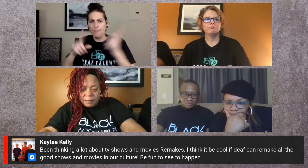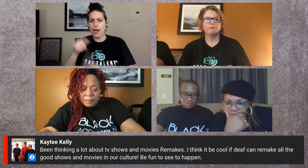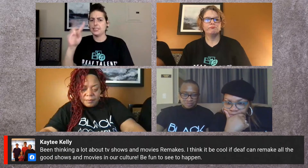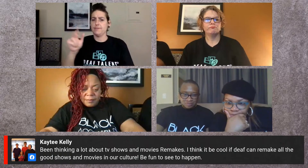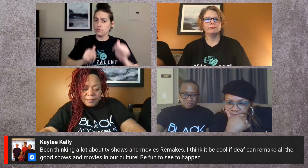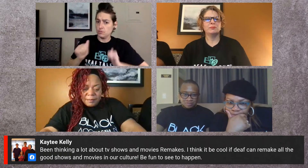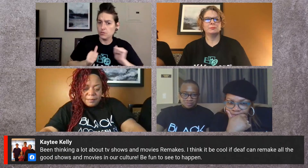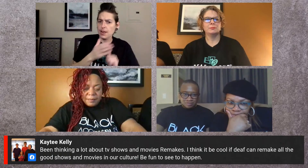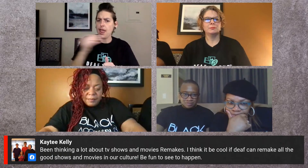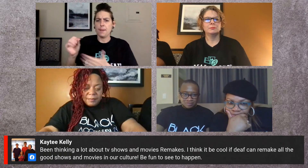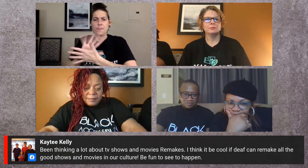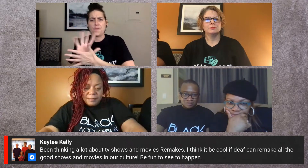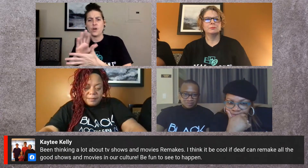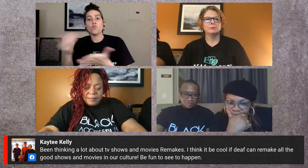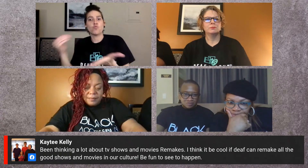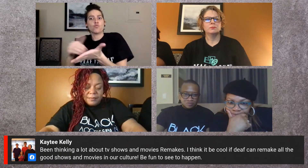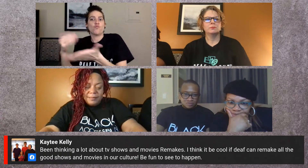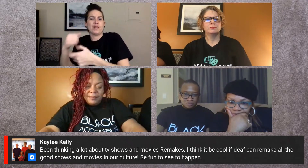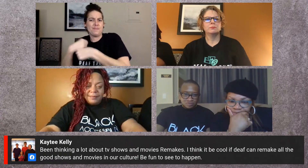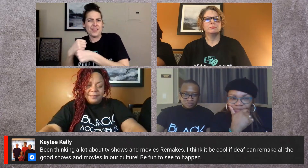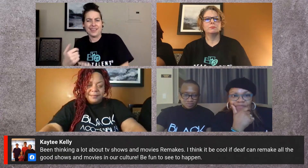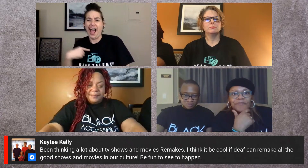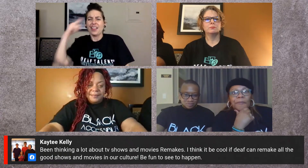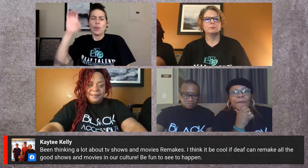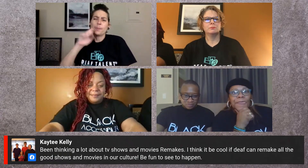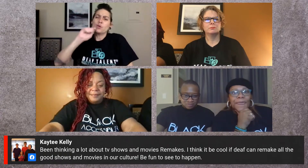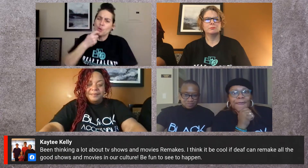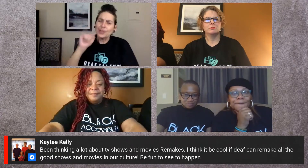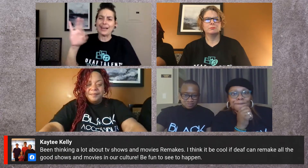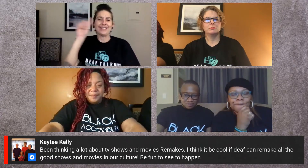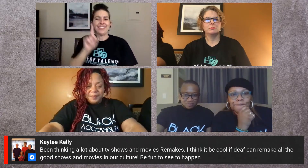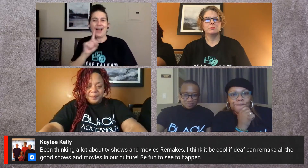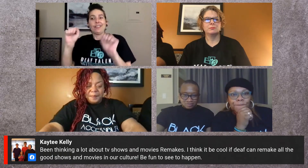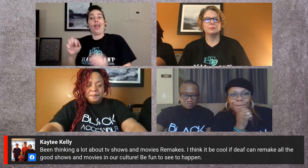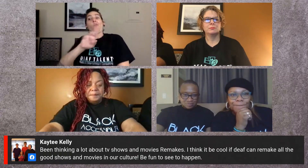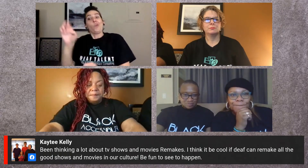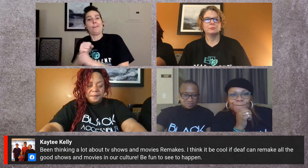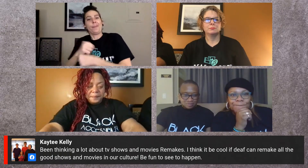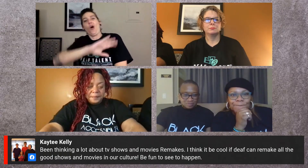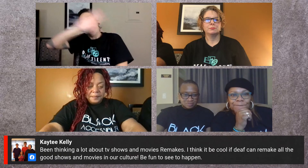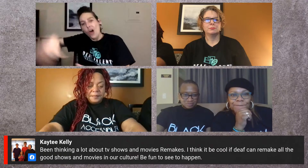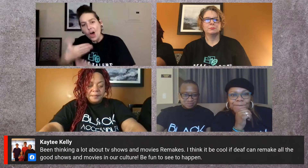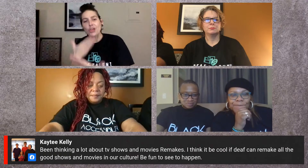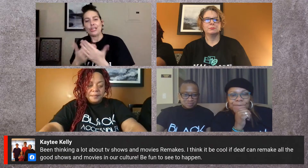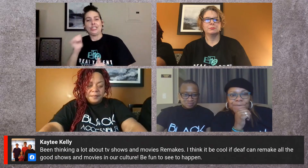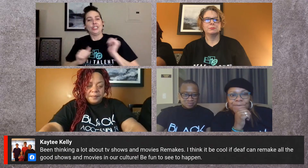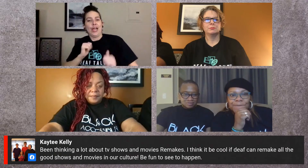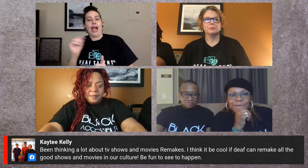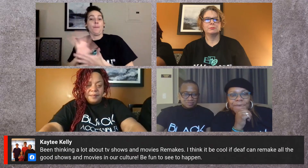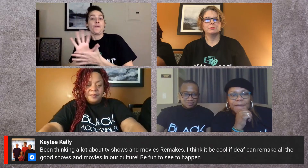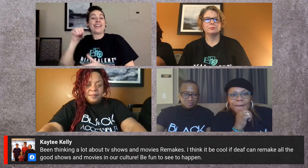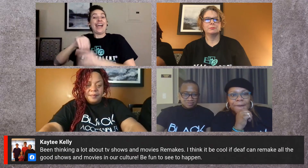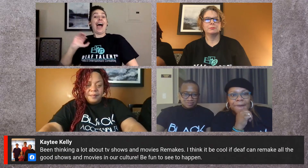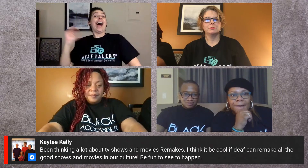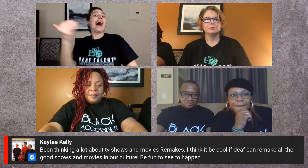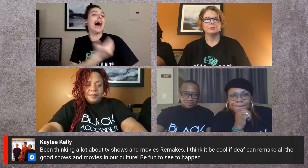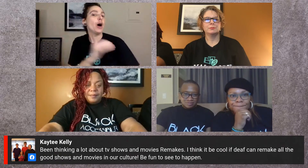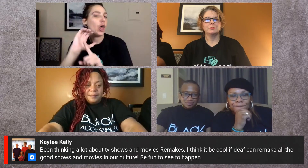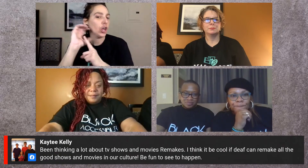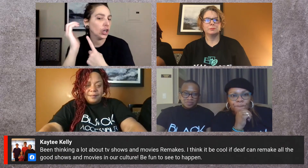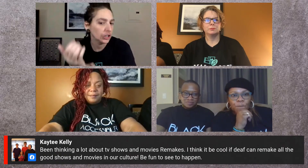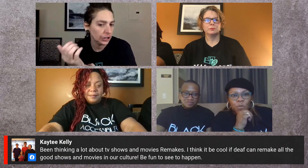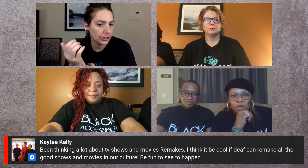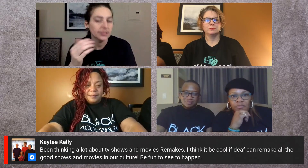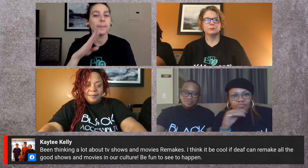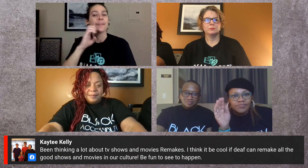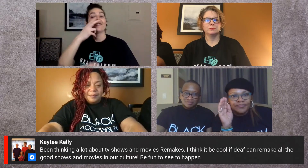Kelly says, I've been thinking a lot about TV shows and movie remakes. I think it would be cool if Deaf could remake all of the good shows